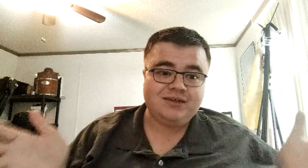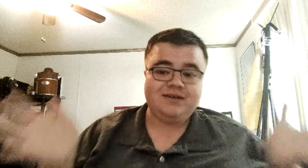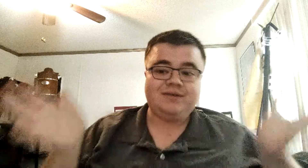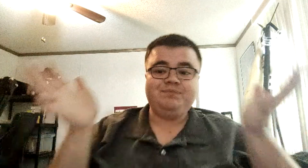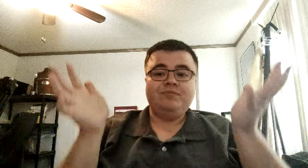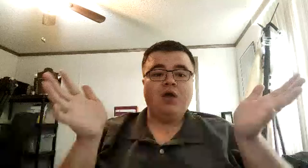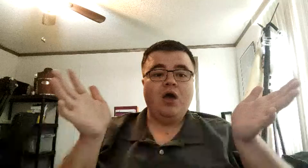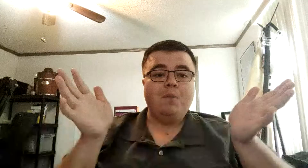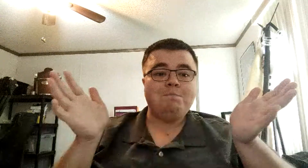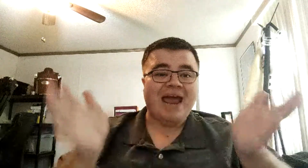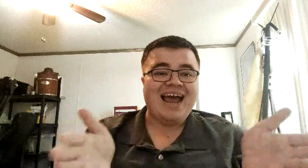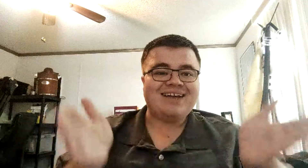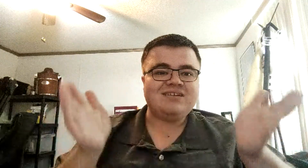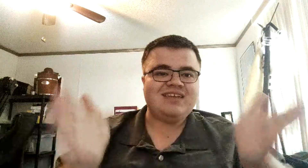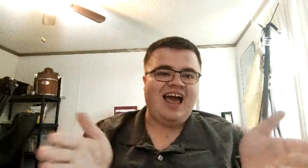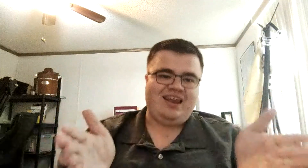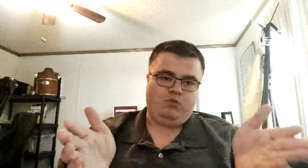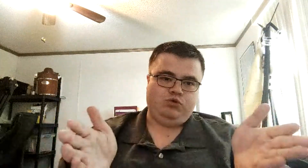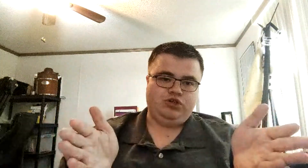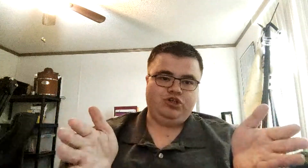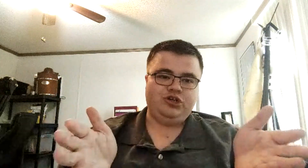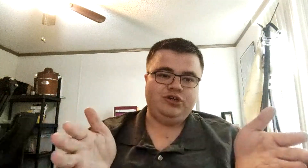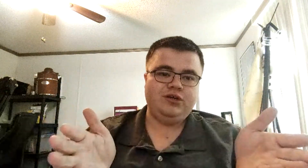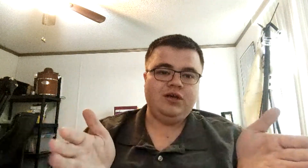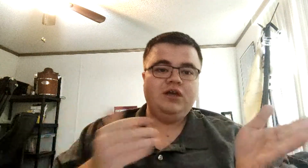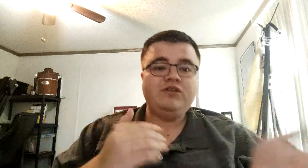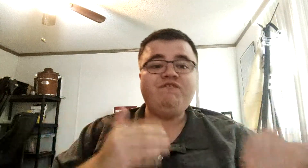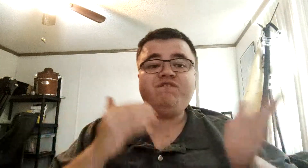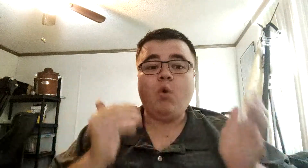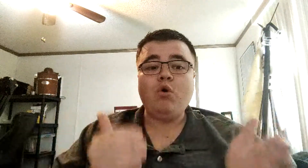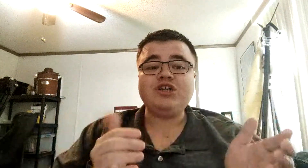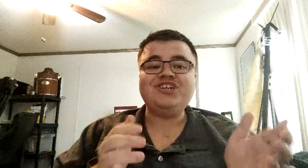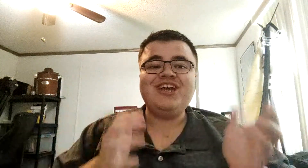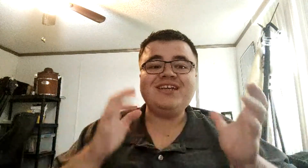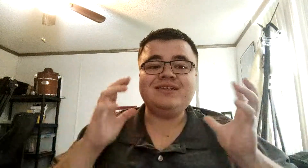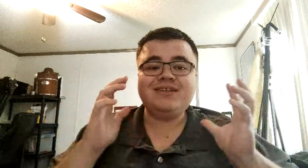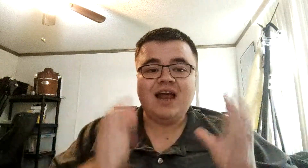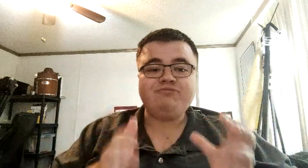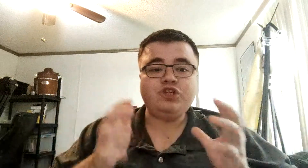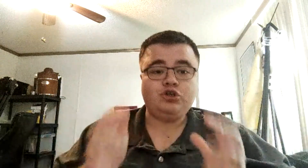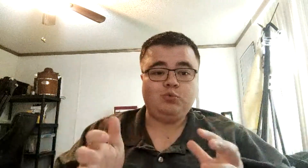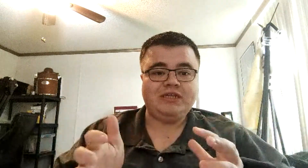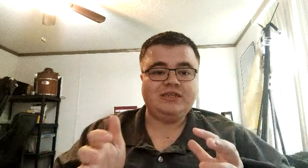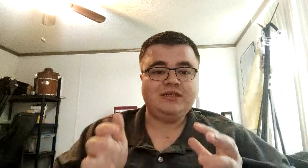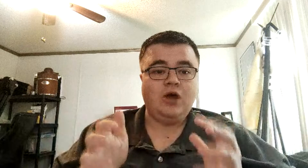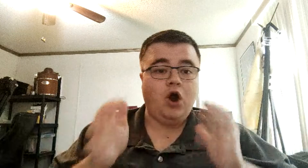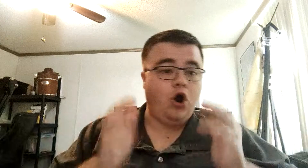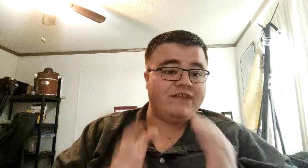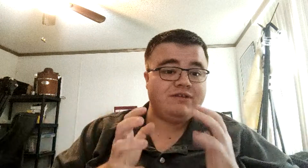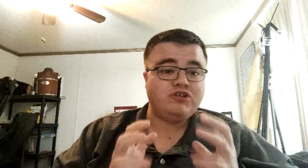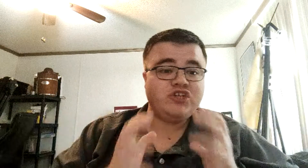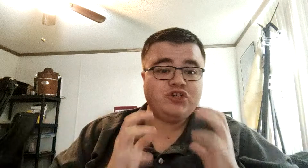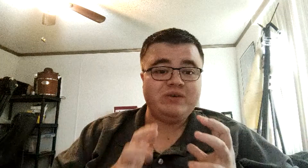to ban sign language to force deaf students or hard of hearing